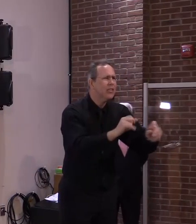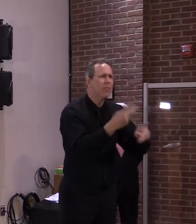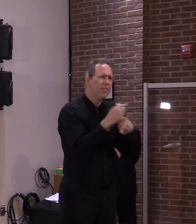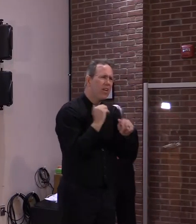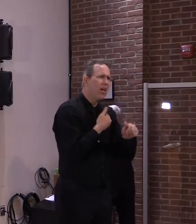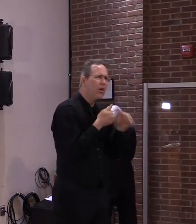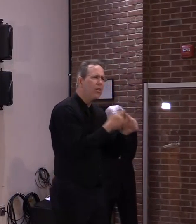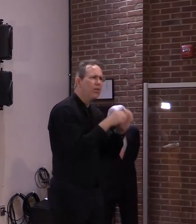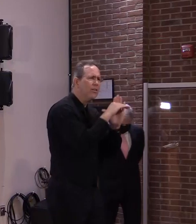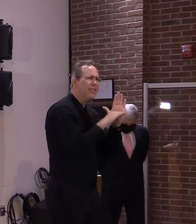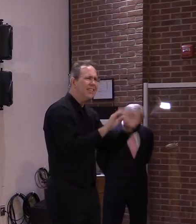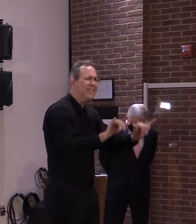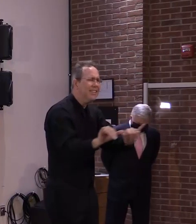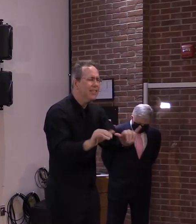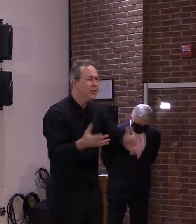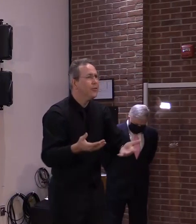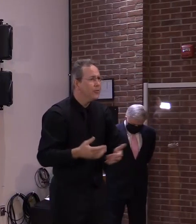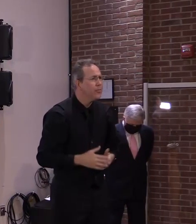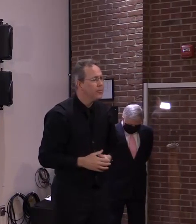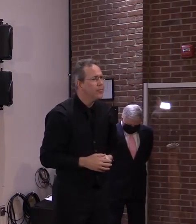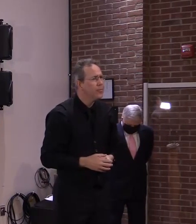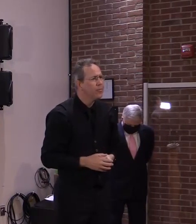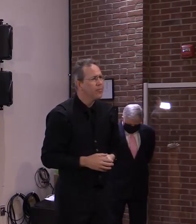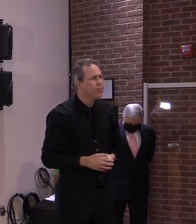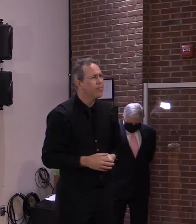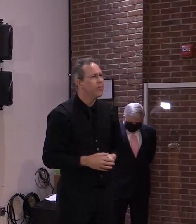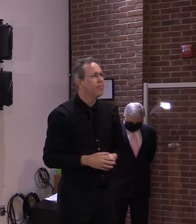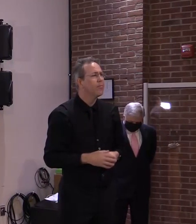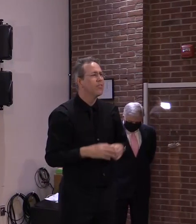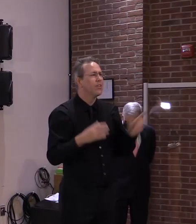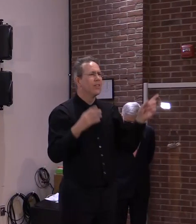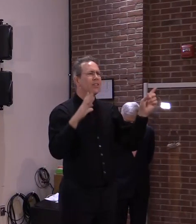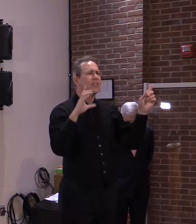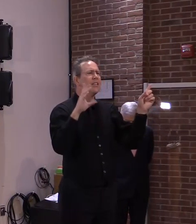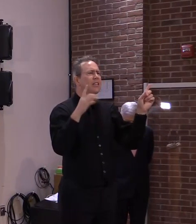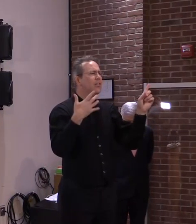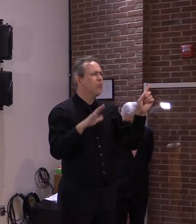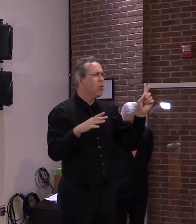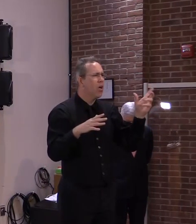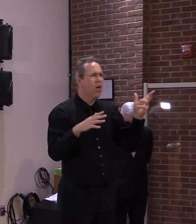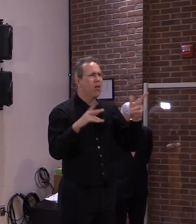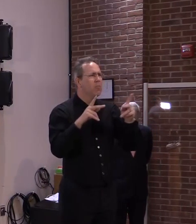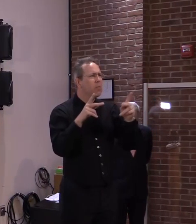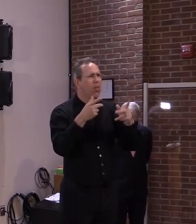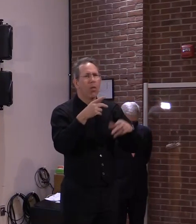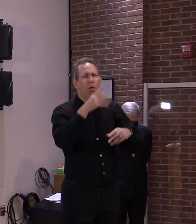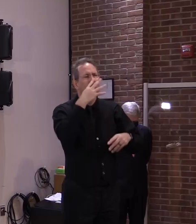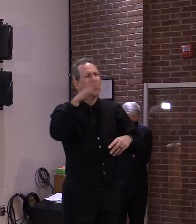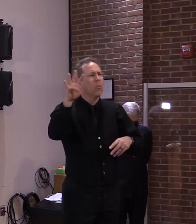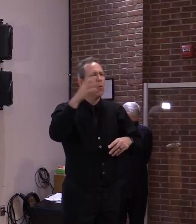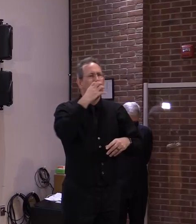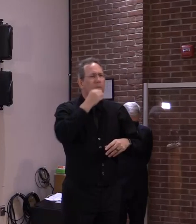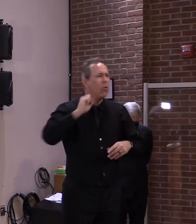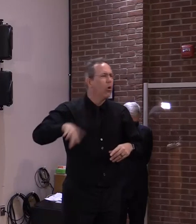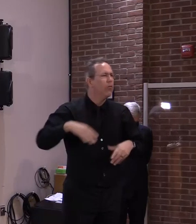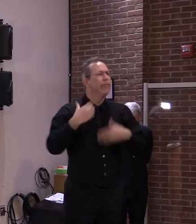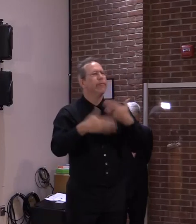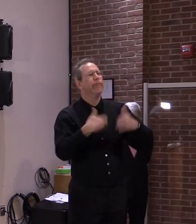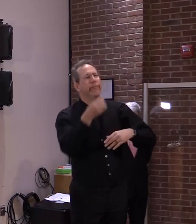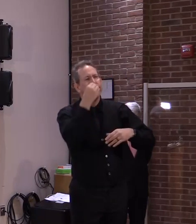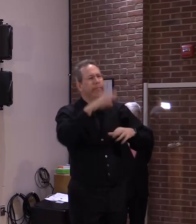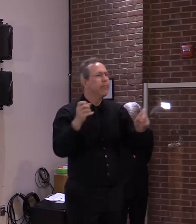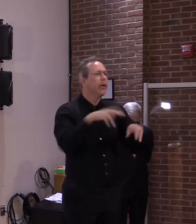rescind or go back on any of the mandates that are out there. The tongue-in-cheek answer, and I'm not advocating this for the